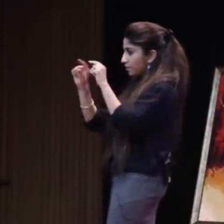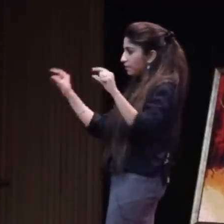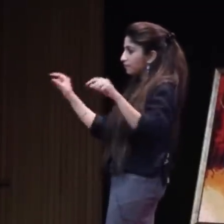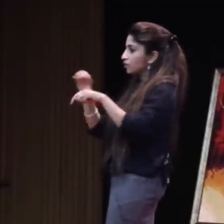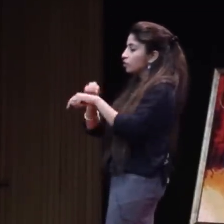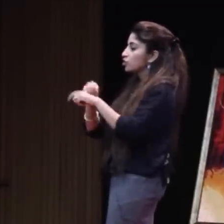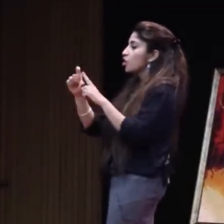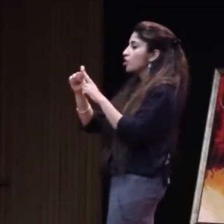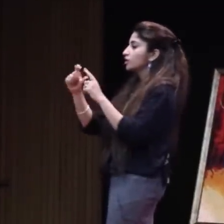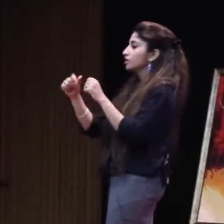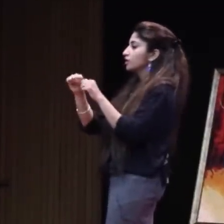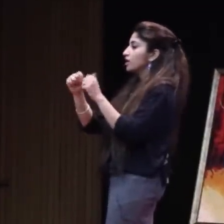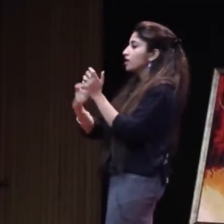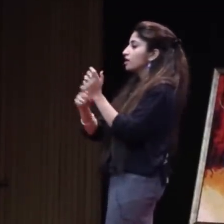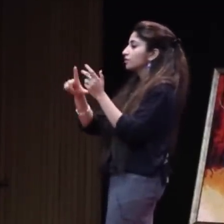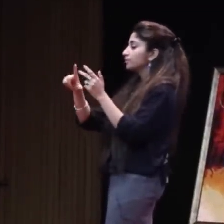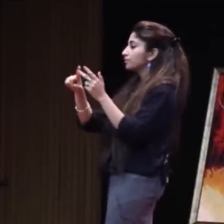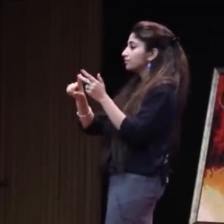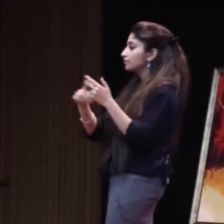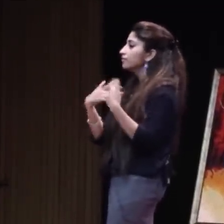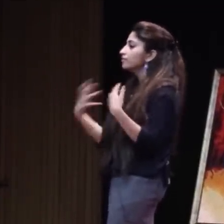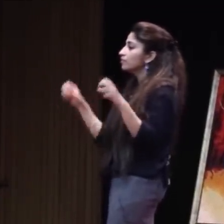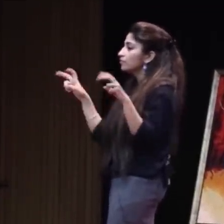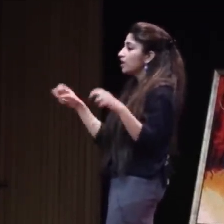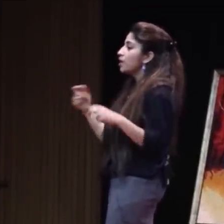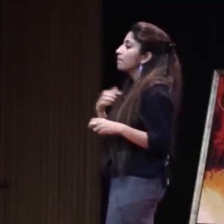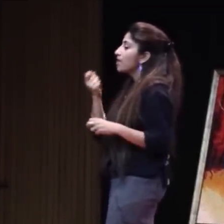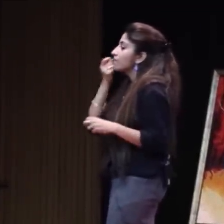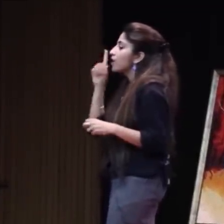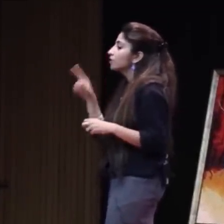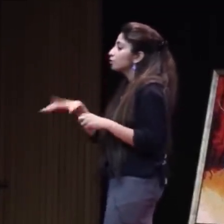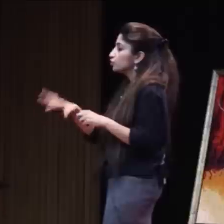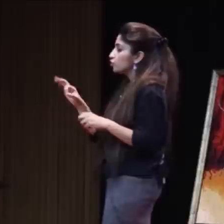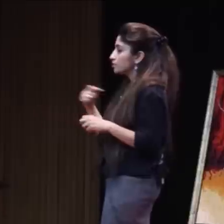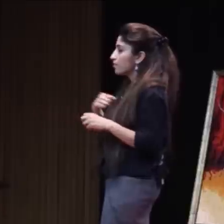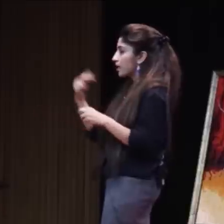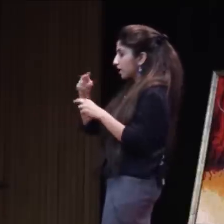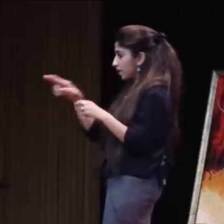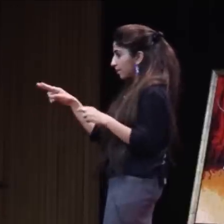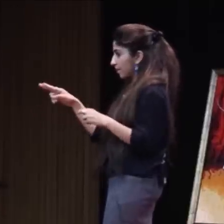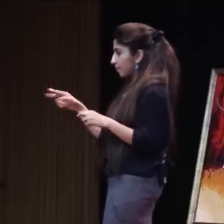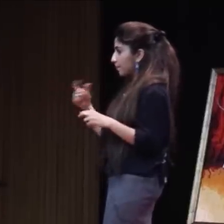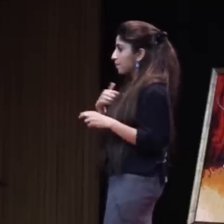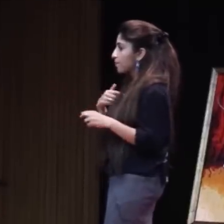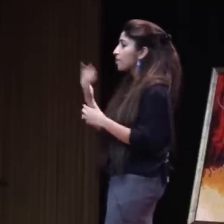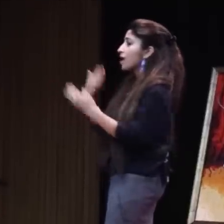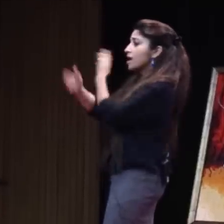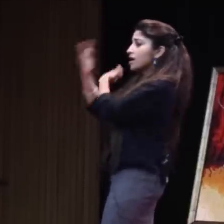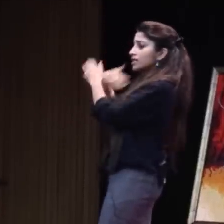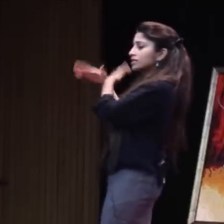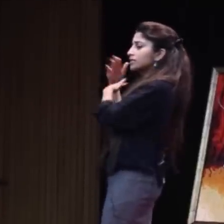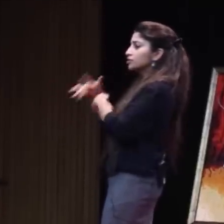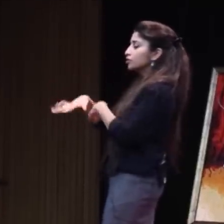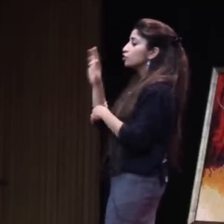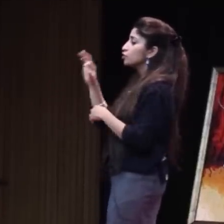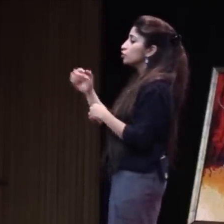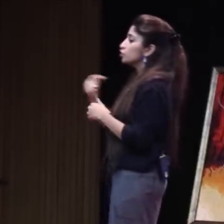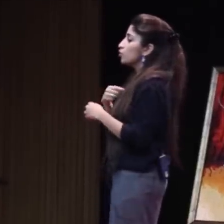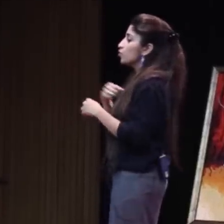eminent Iranian scholar Dr. Ali, my father chose my name and my ancestors chose